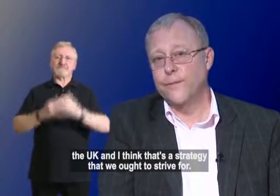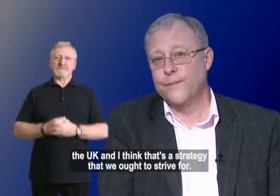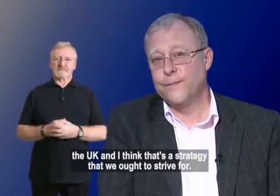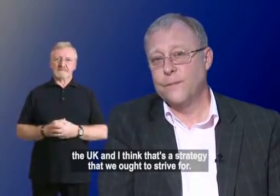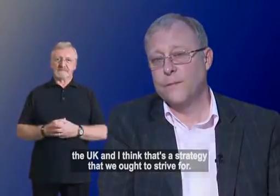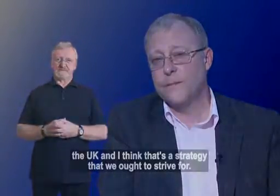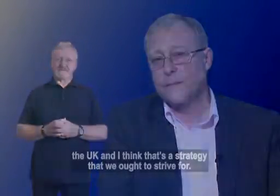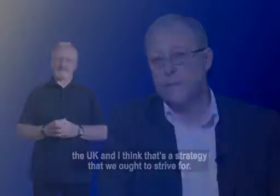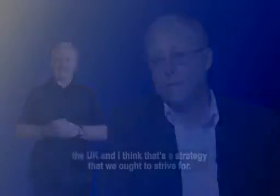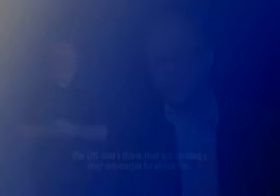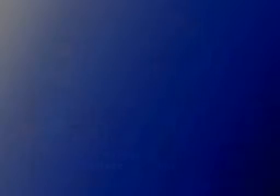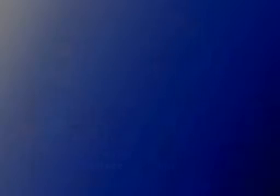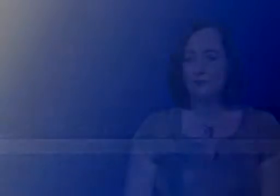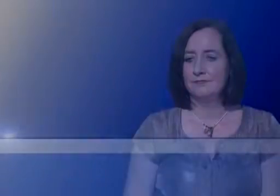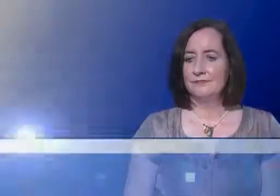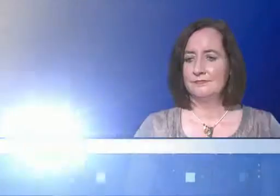for.